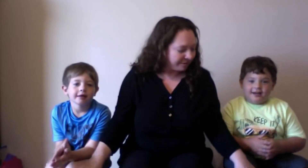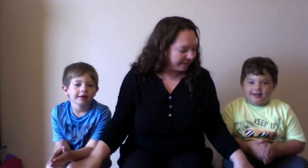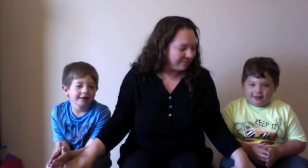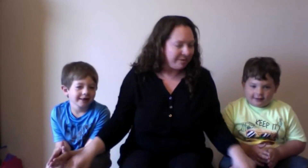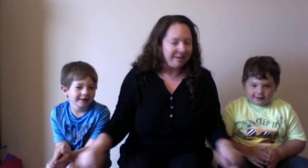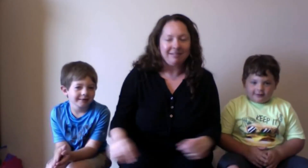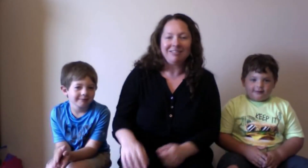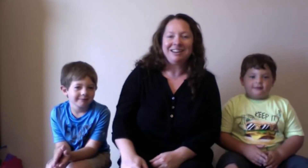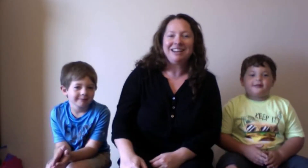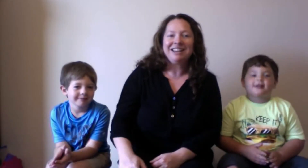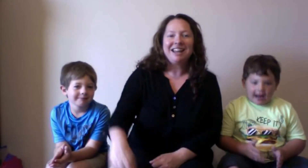sing with me.